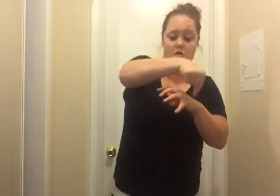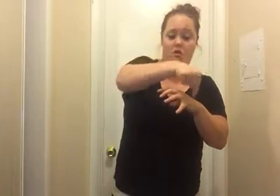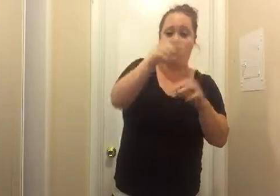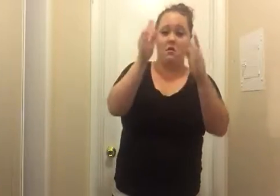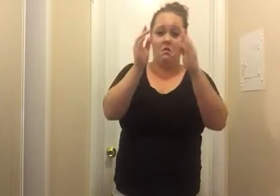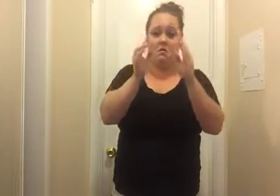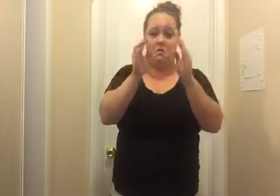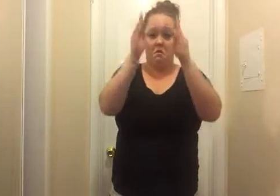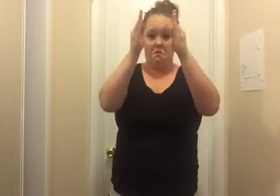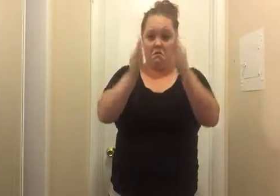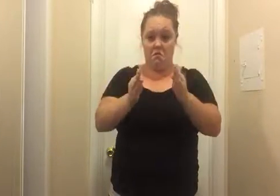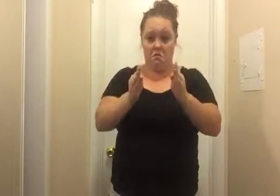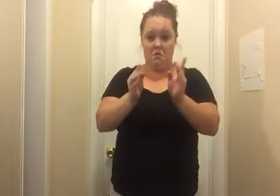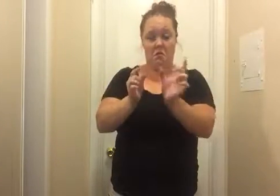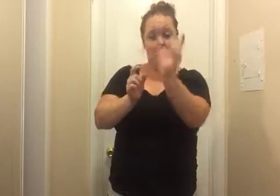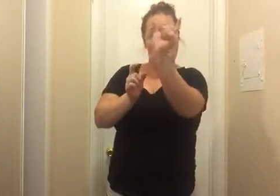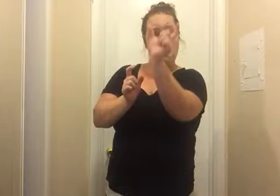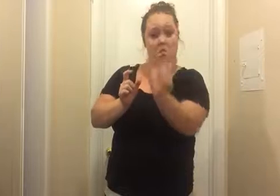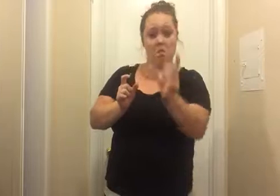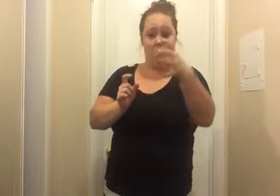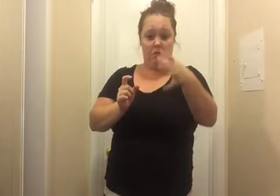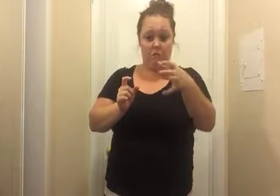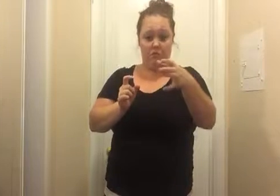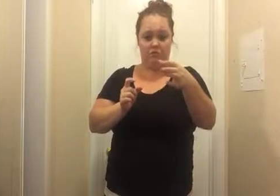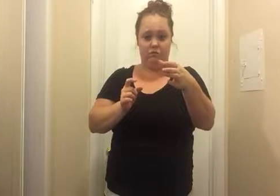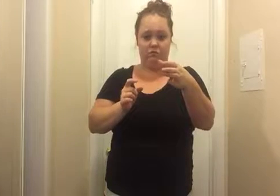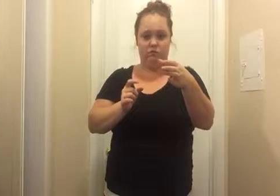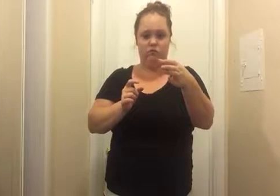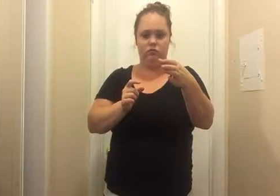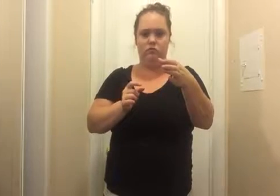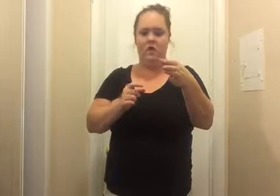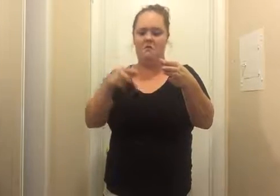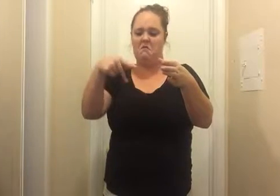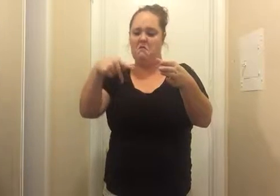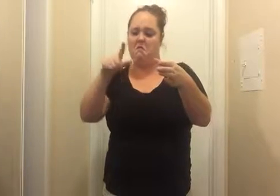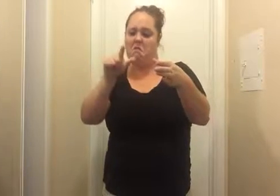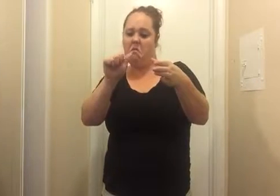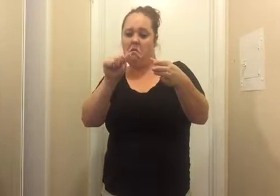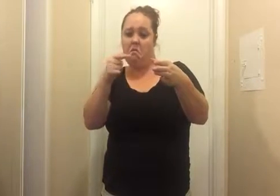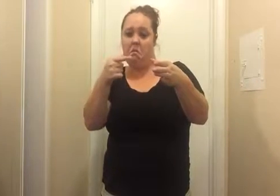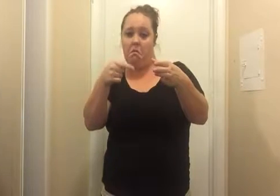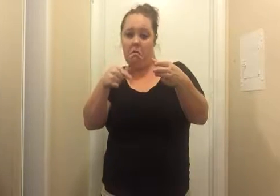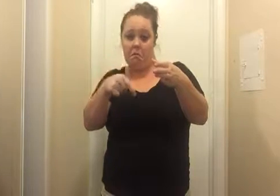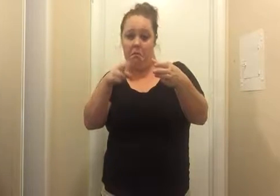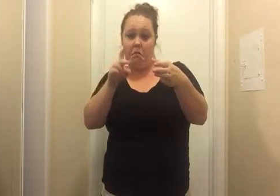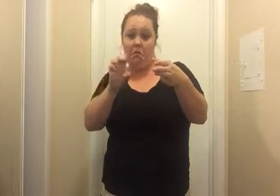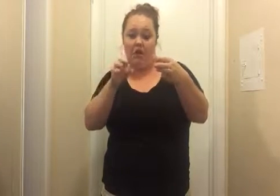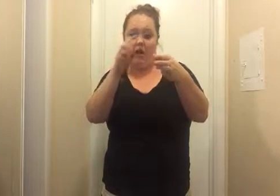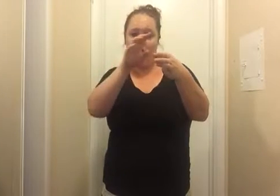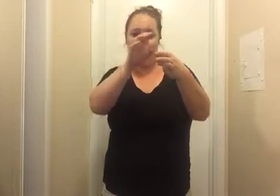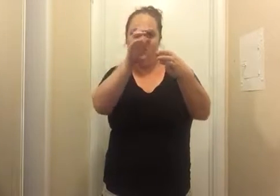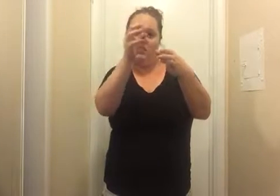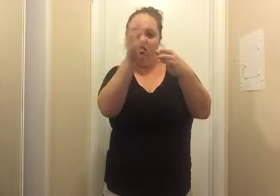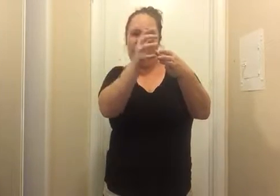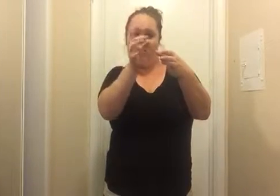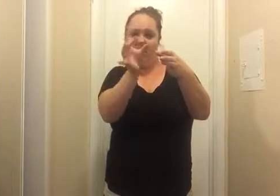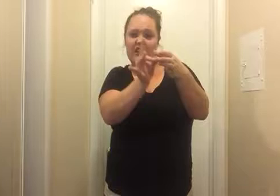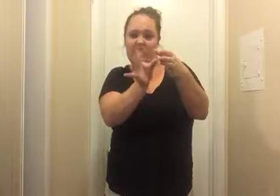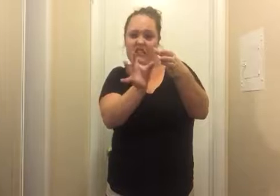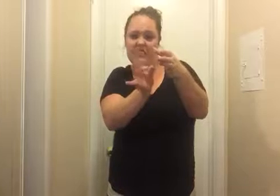wall, and they restrict the amount of blood that can flow through the artery. And these plaques,